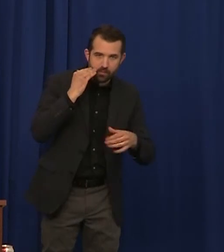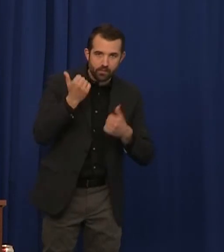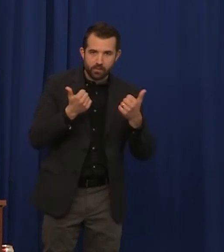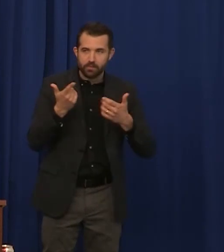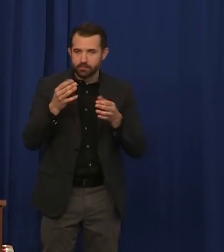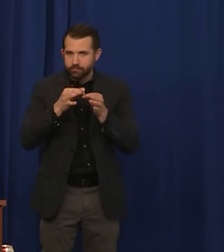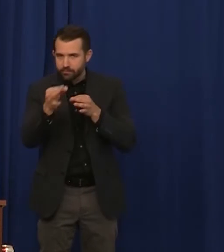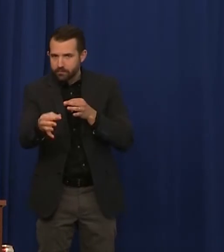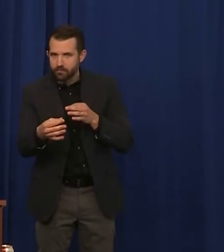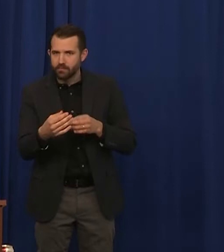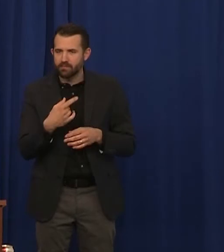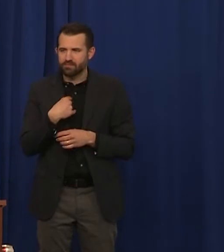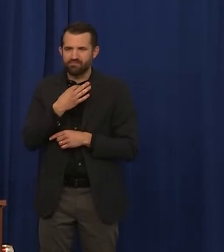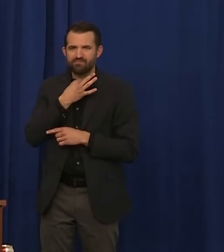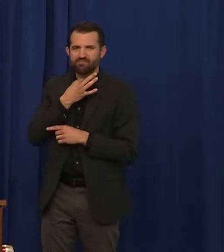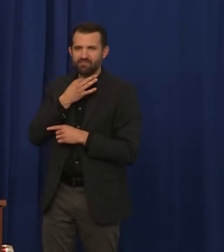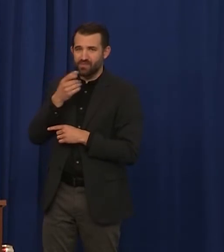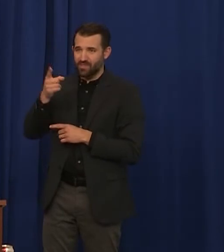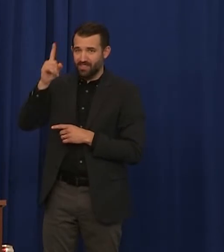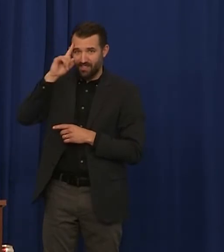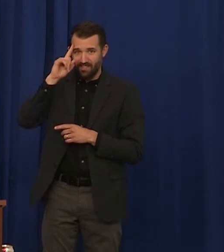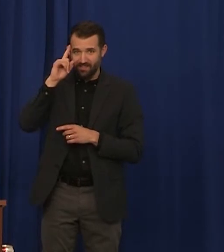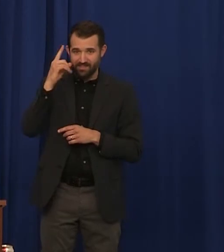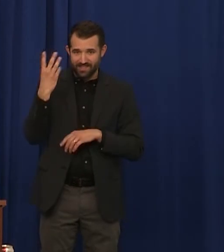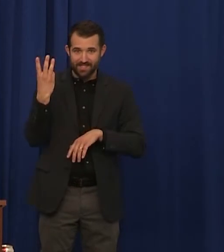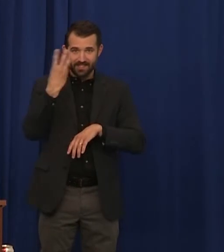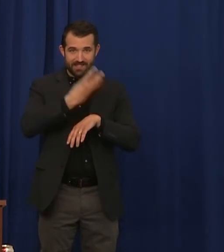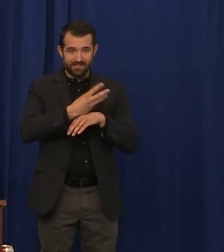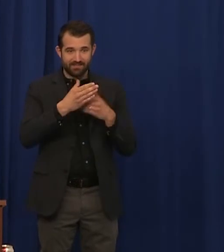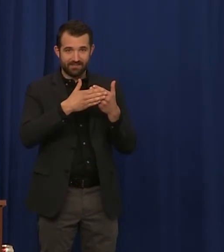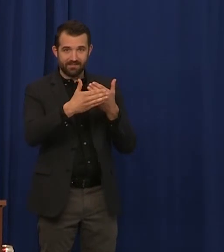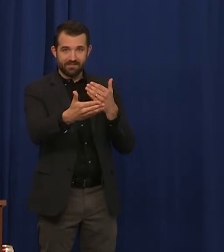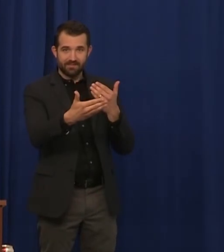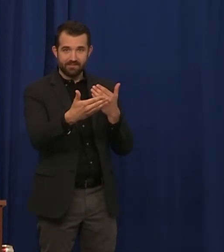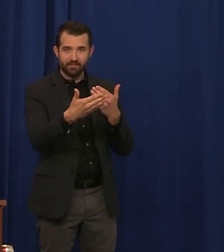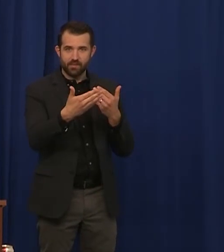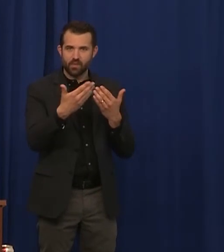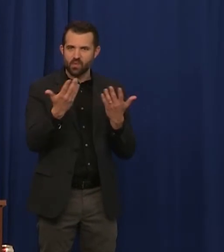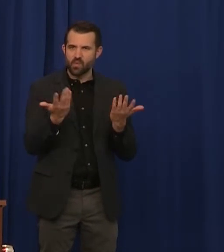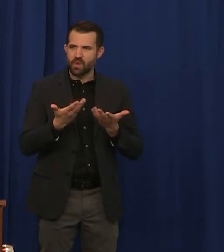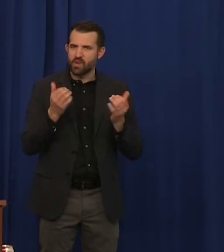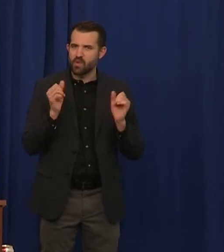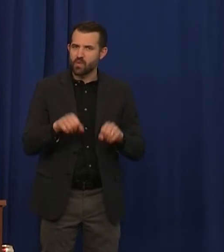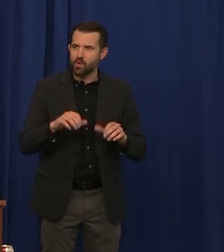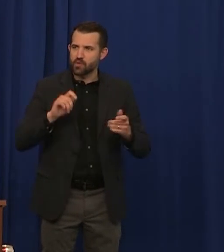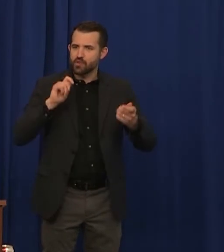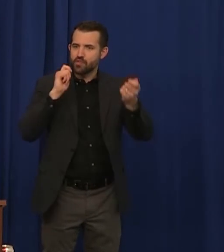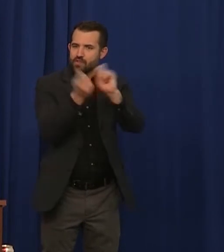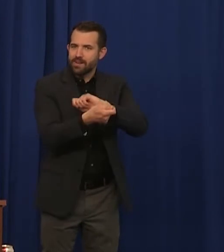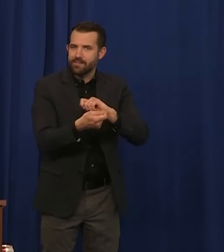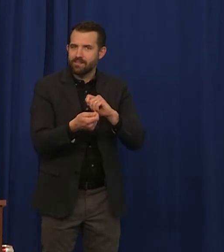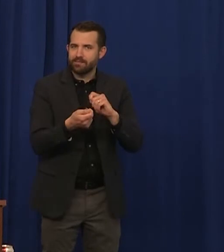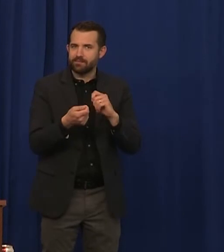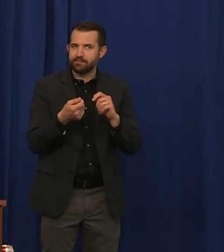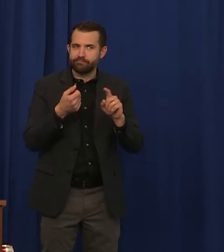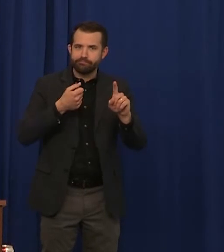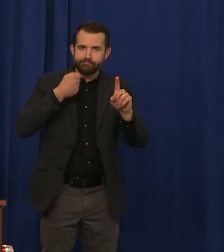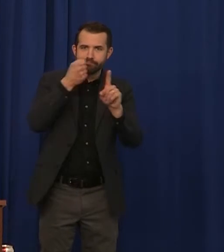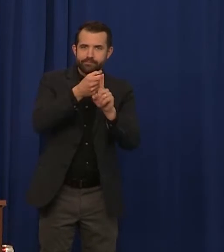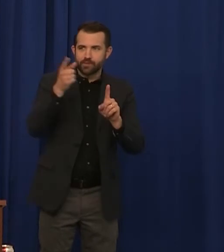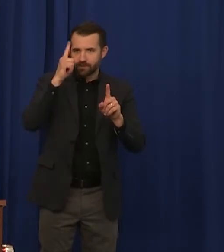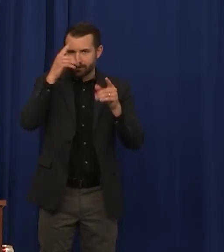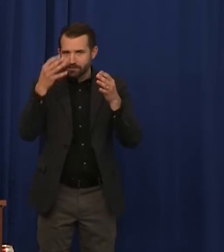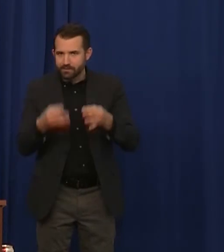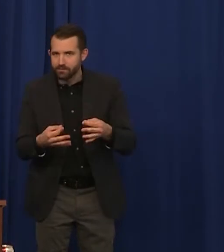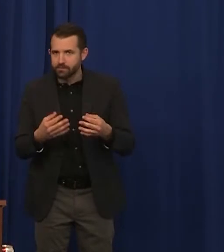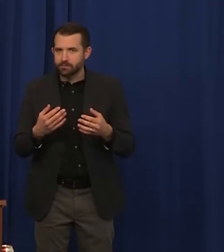change over the next 6 days that would tell you, oh, everything's under control, we don't need to keep the